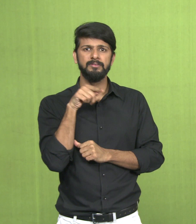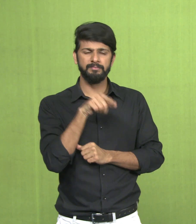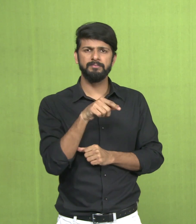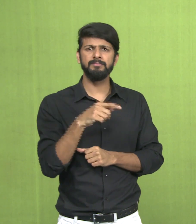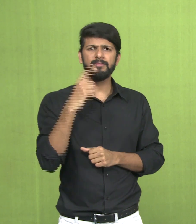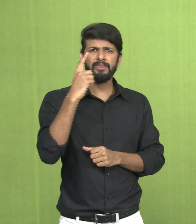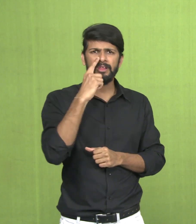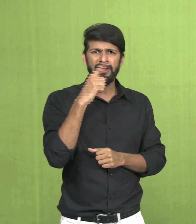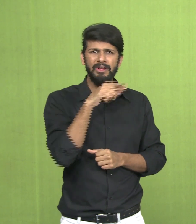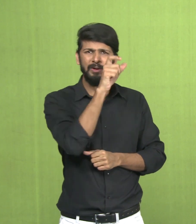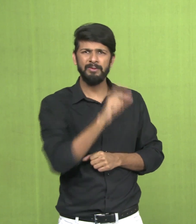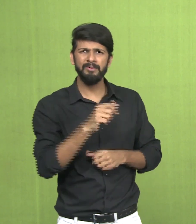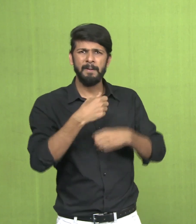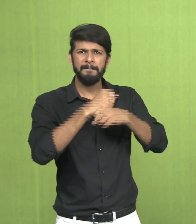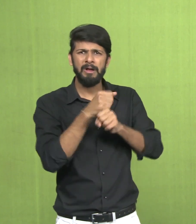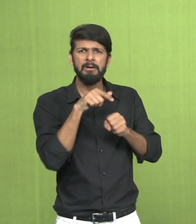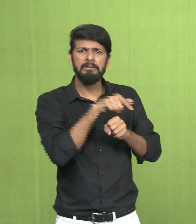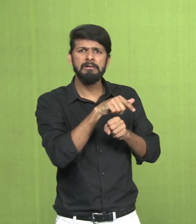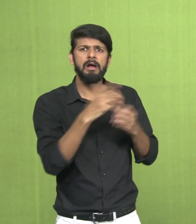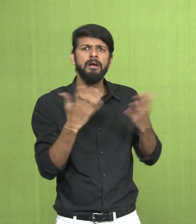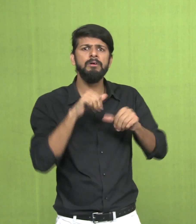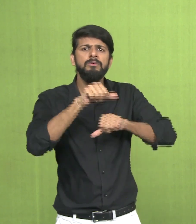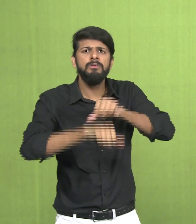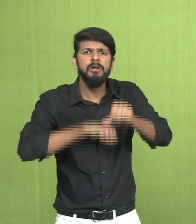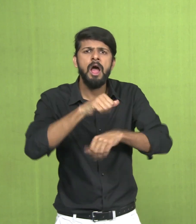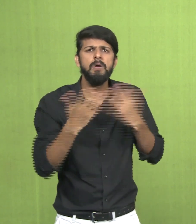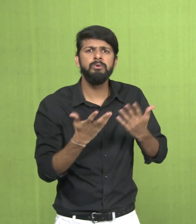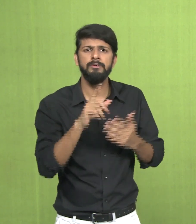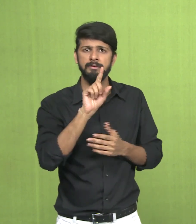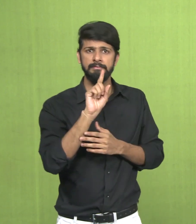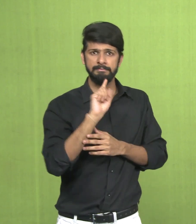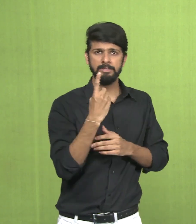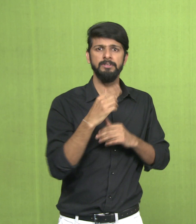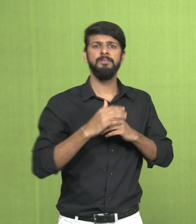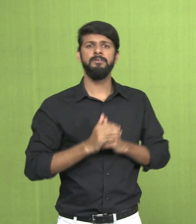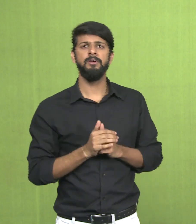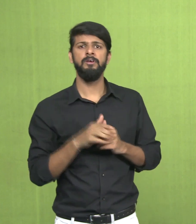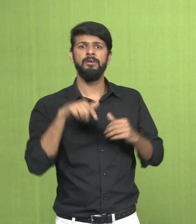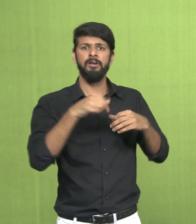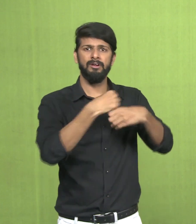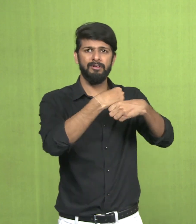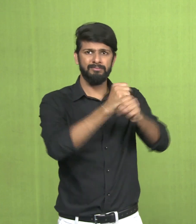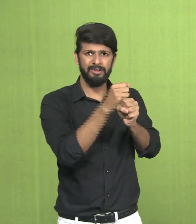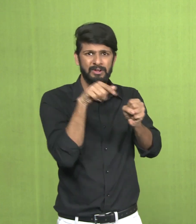Answer number 2, the mother goddess figure was made by hand.